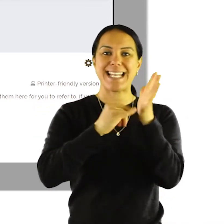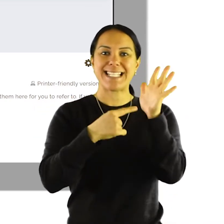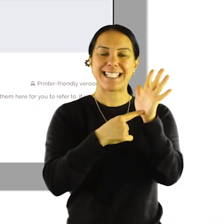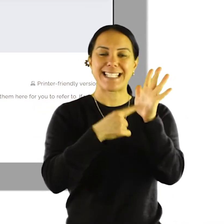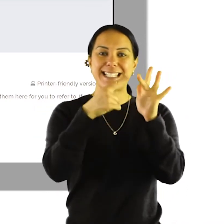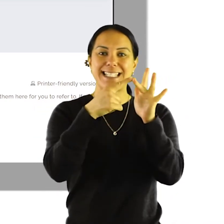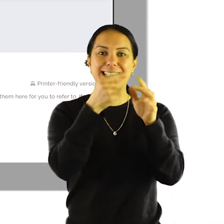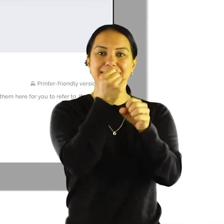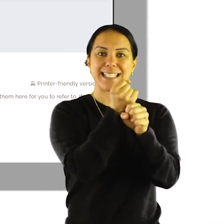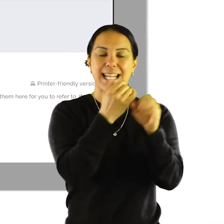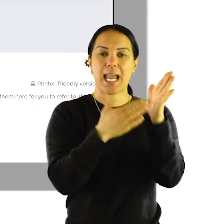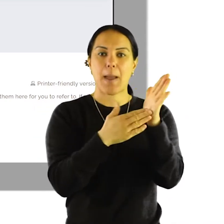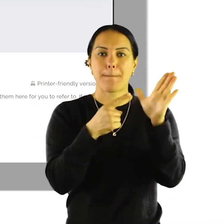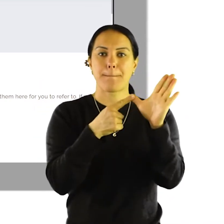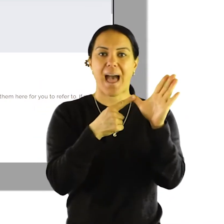stigma.